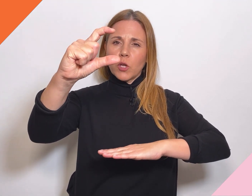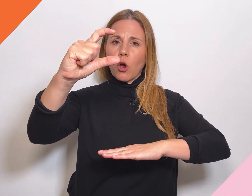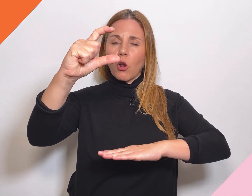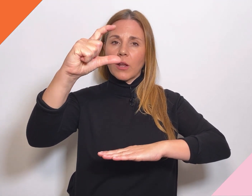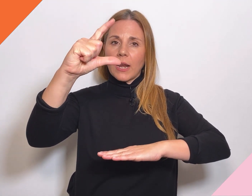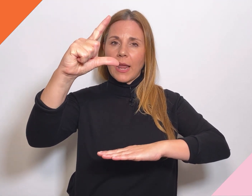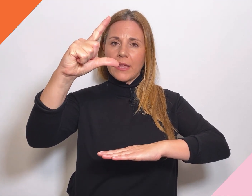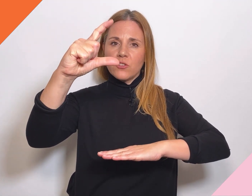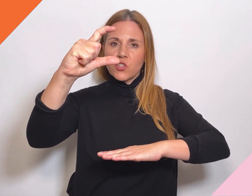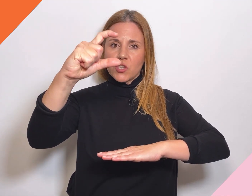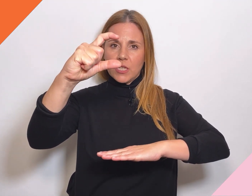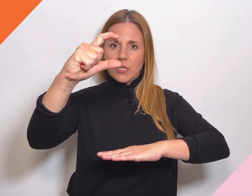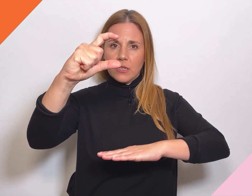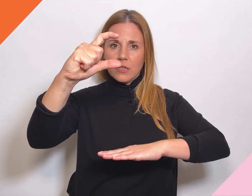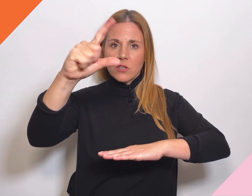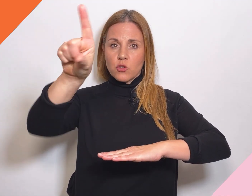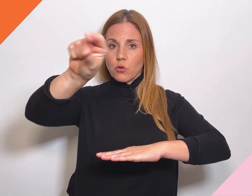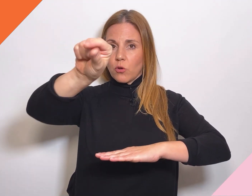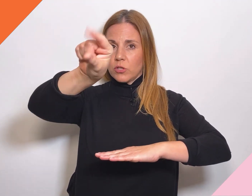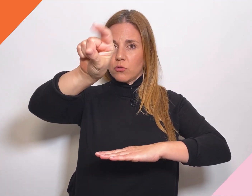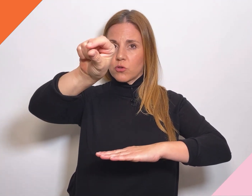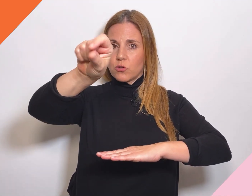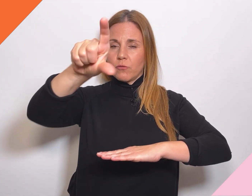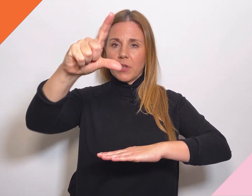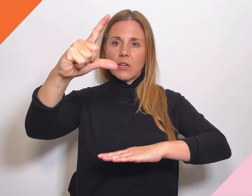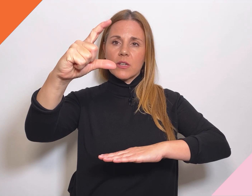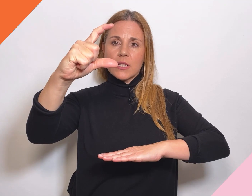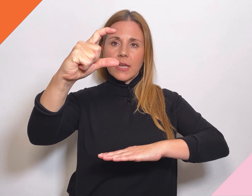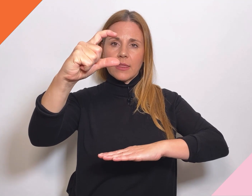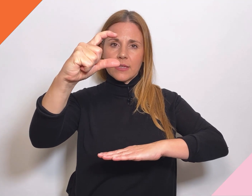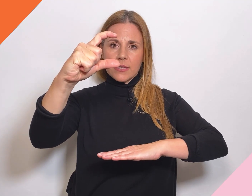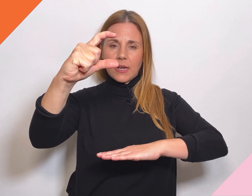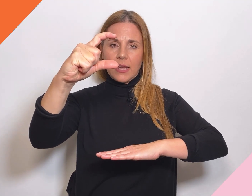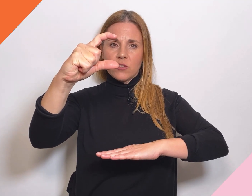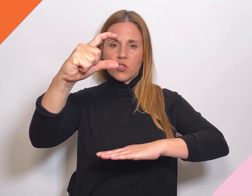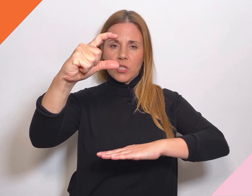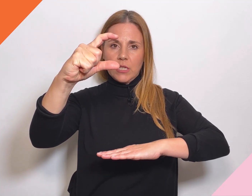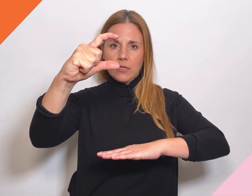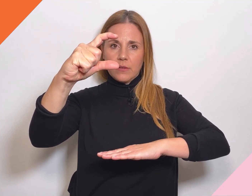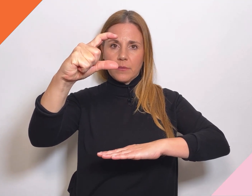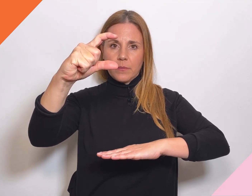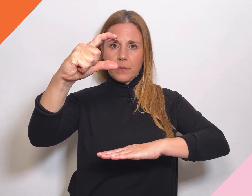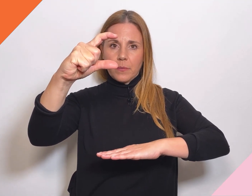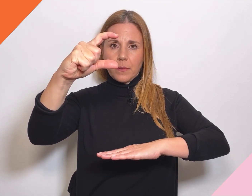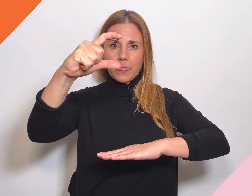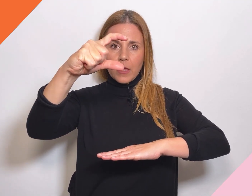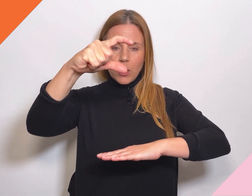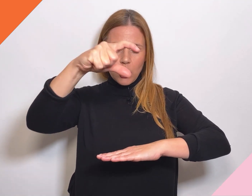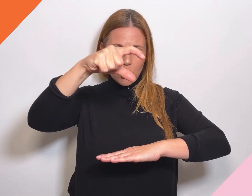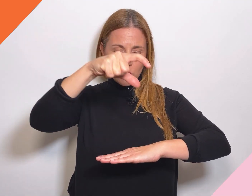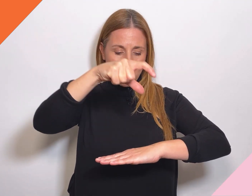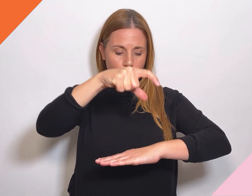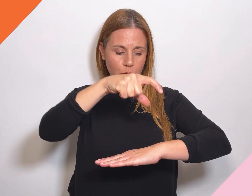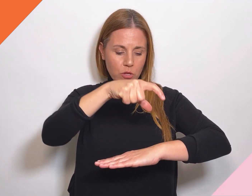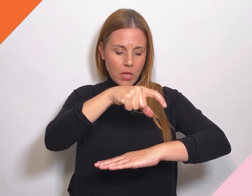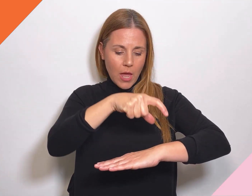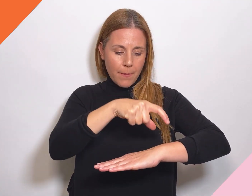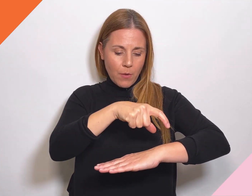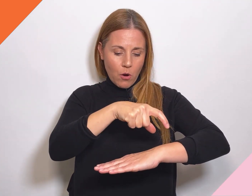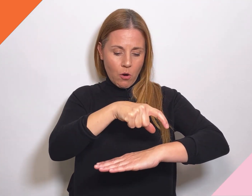call clench C. So you only use 2 fingers like this, clench C. You put them on